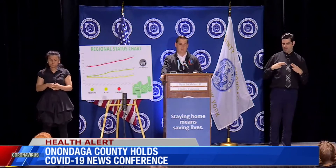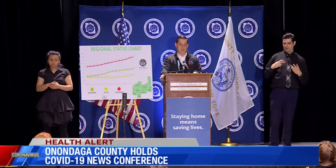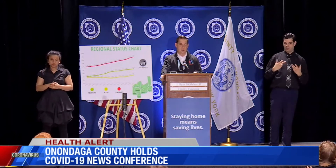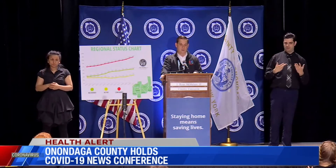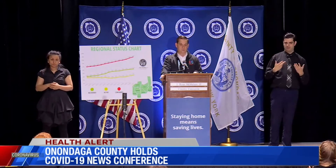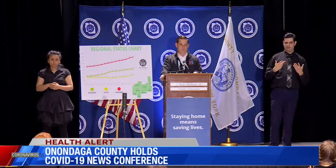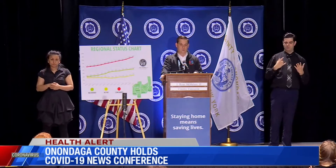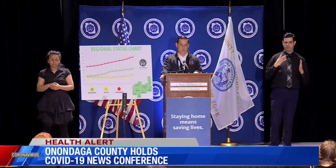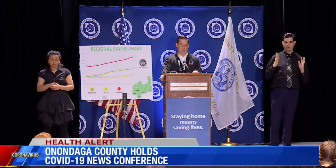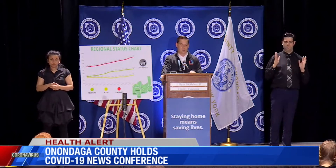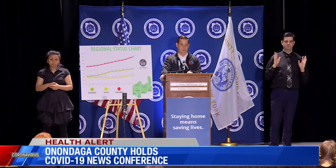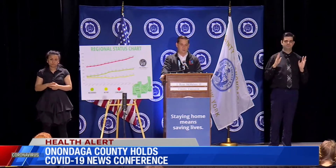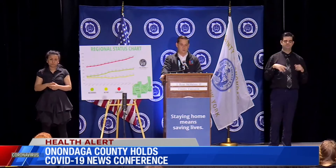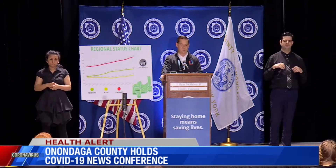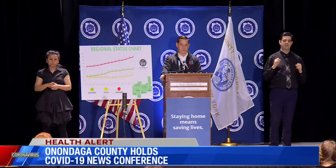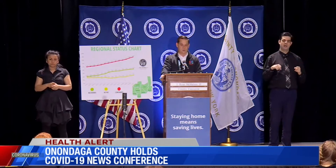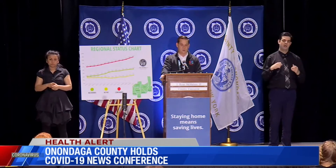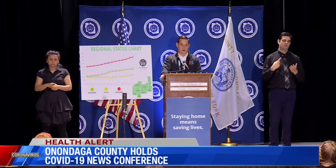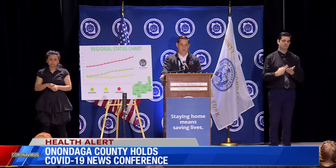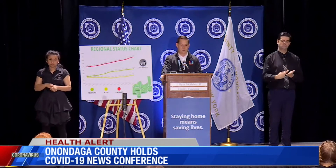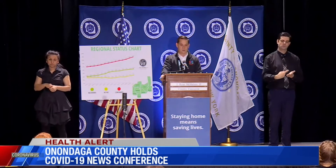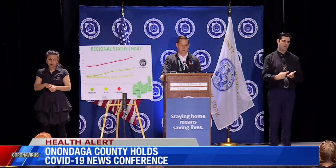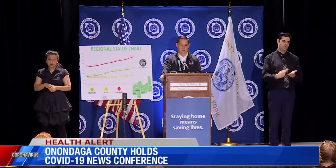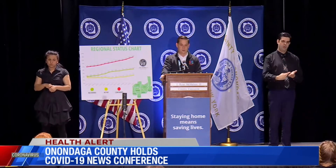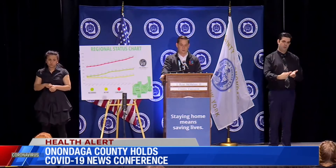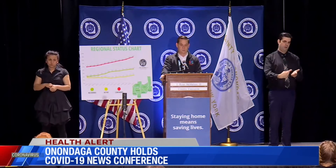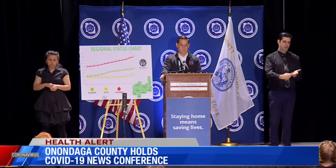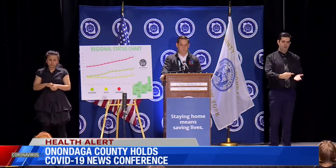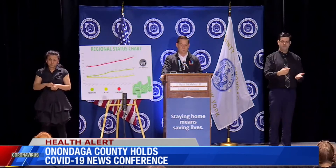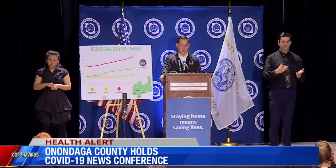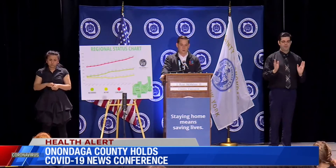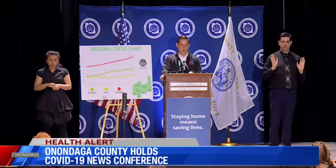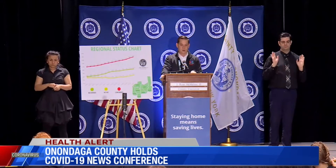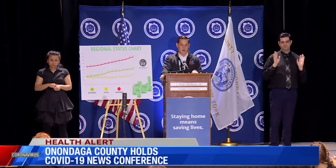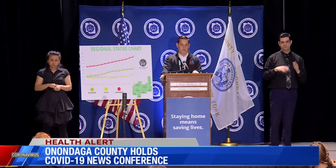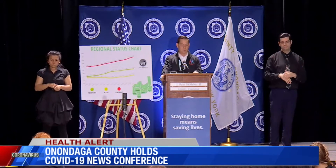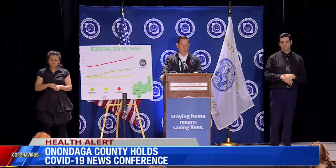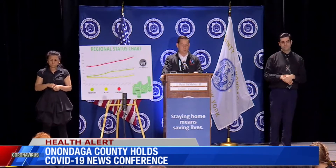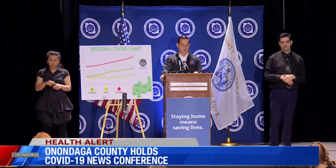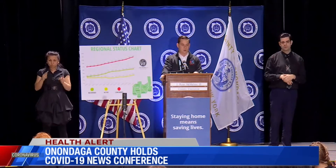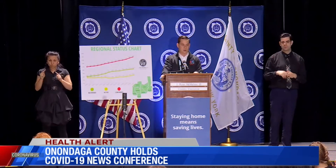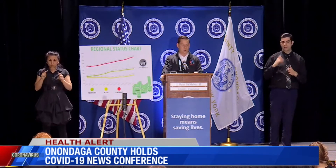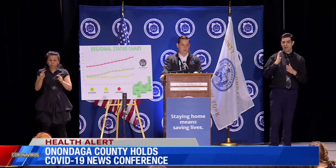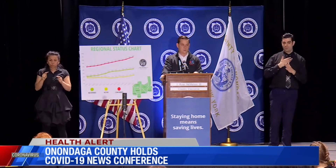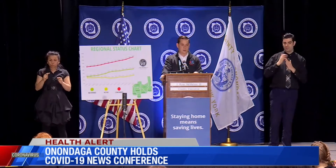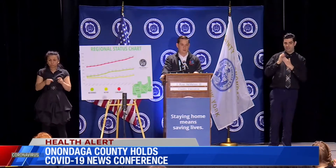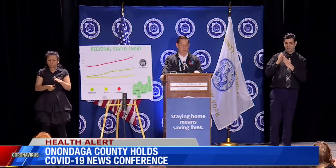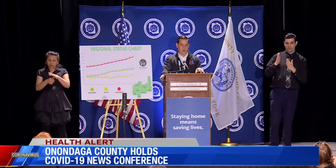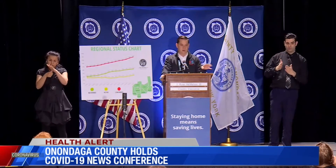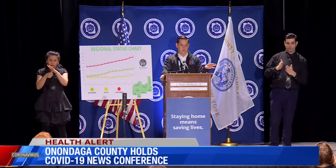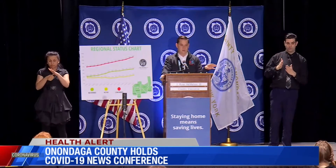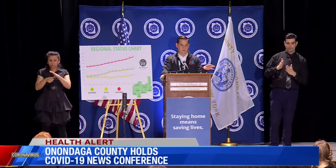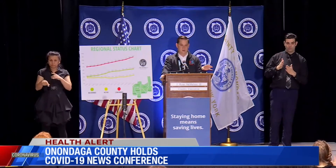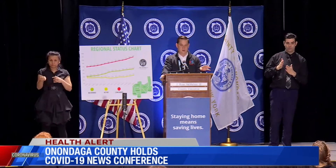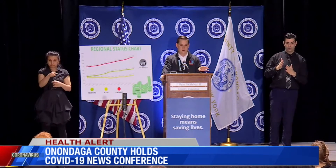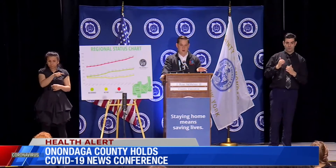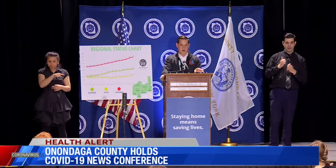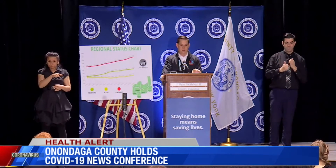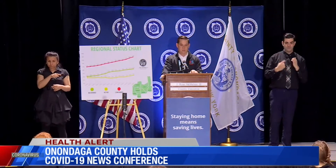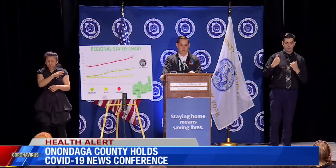about. When it comes to some of our leaders, everybody told us, everybody,